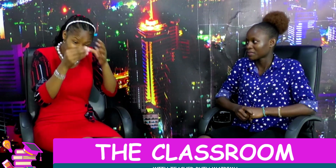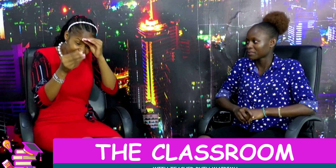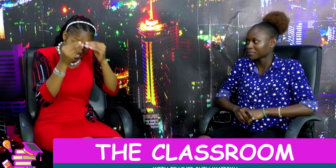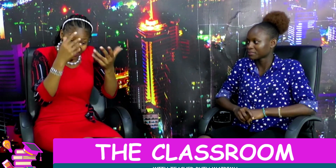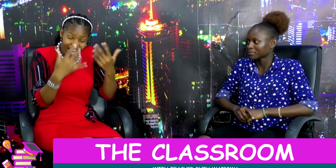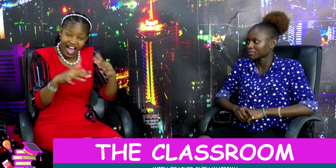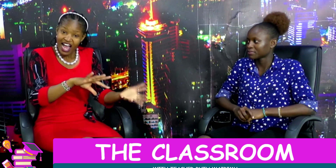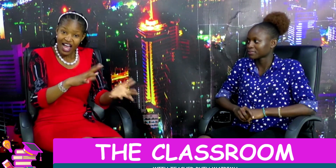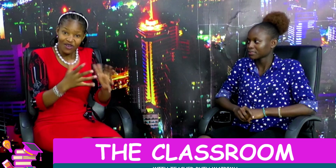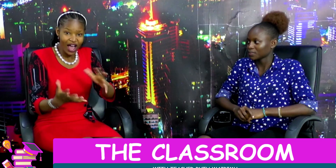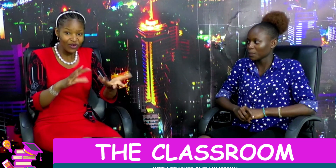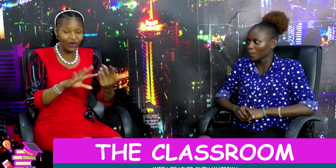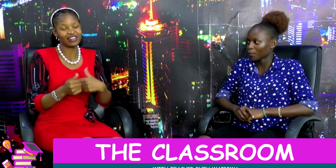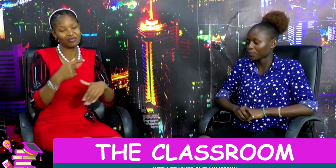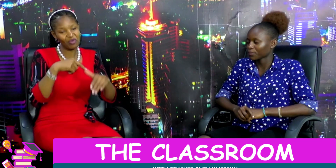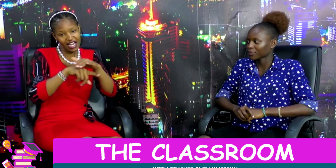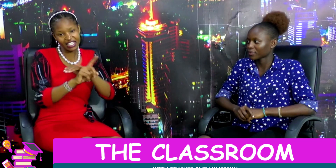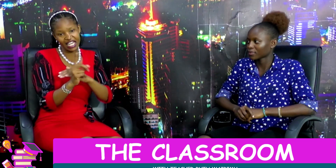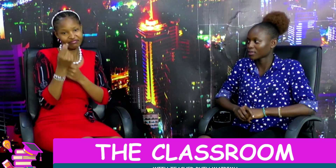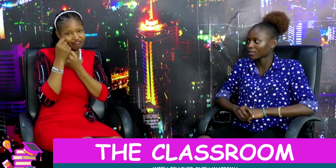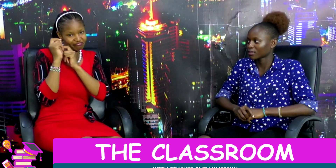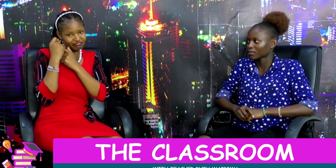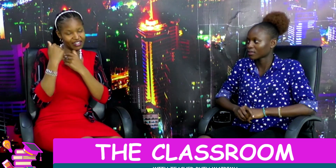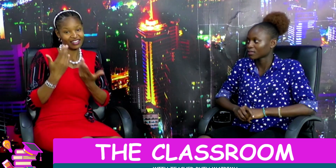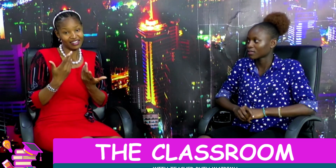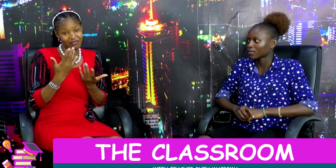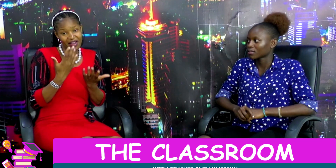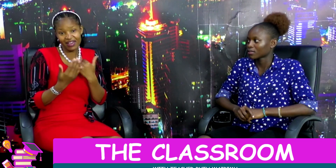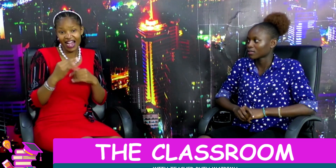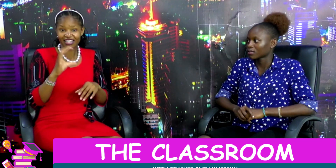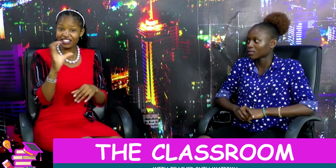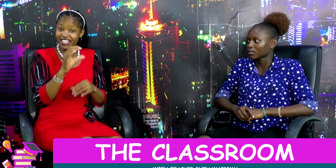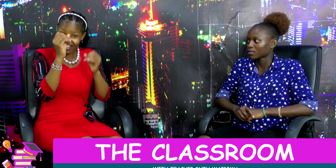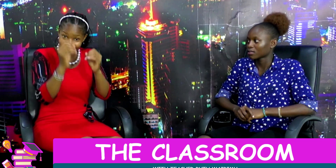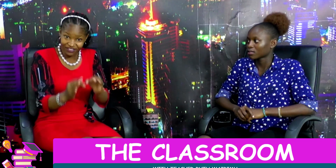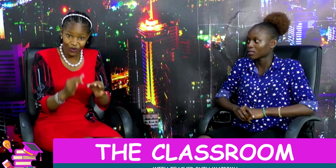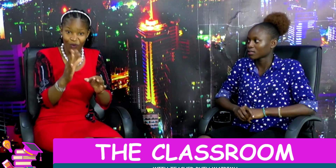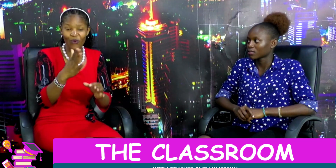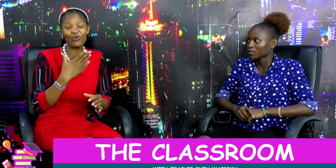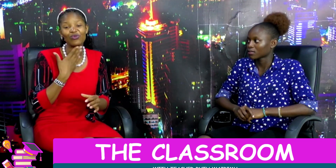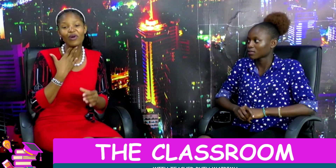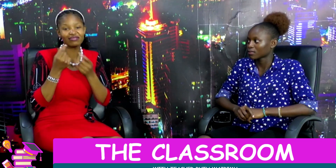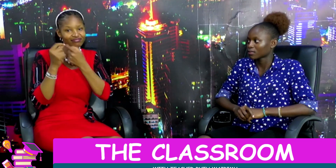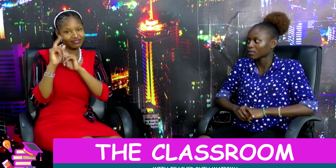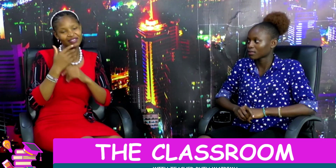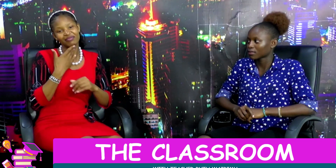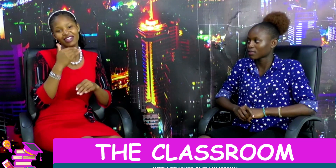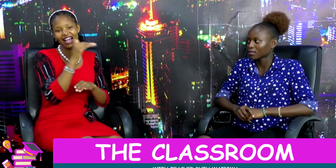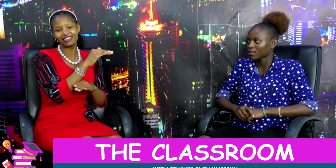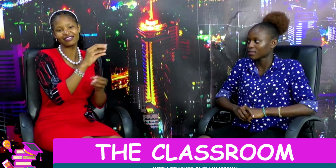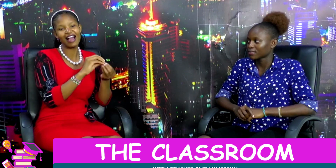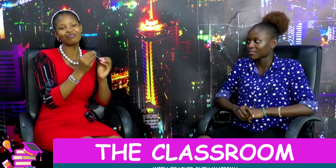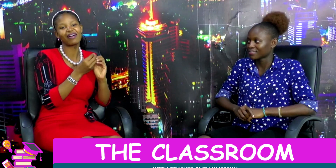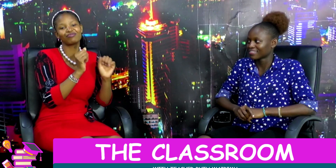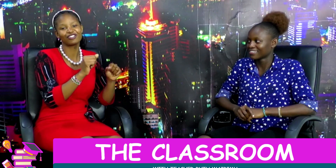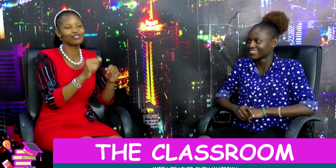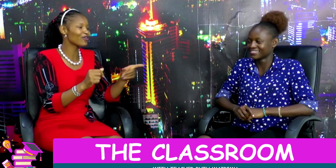tell us, what do you want to go to study, or where do you even want to join, or what work do you want